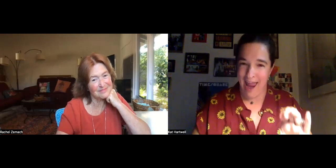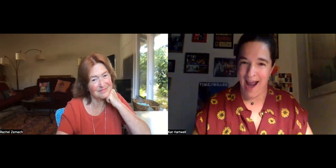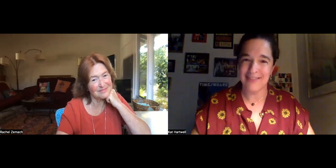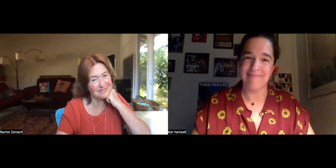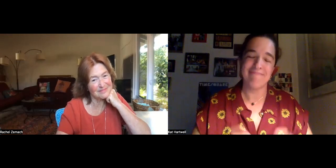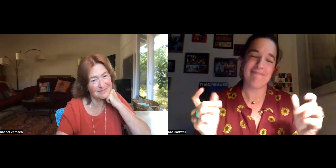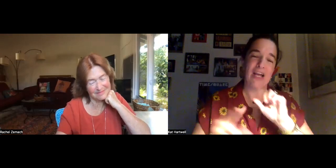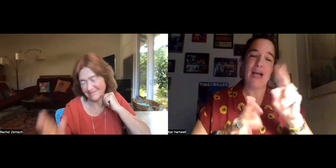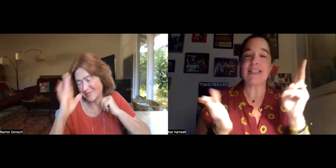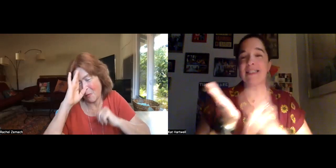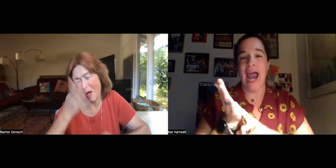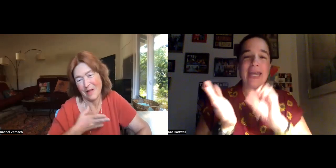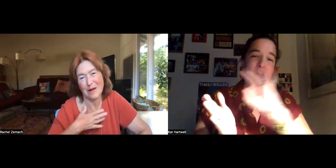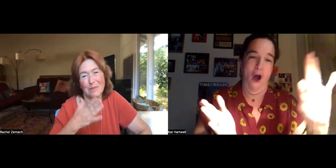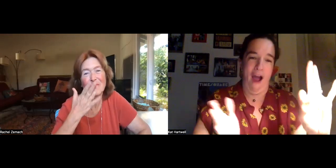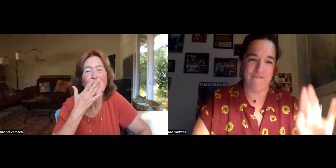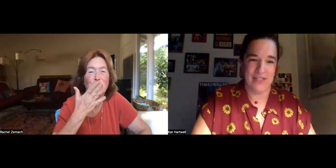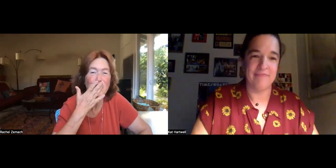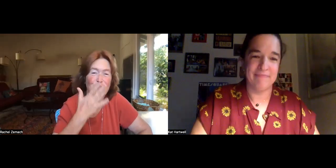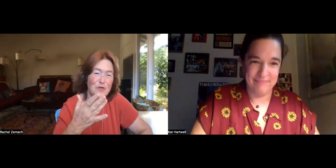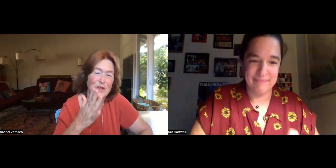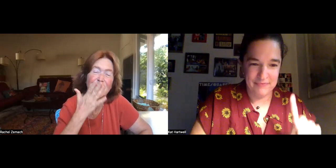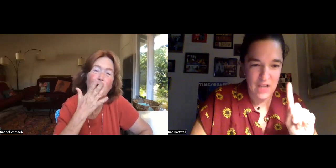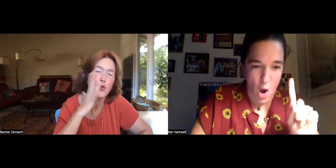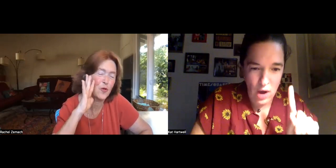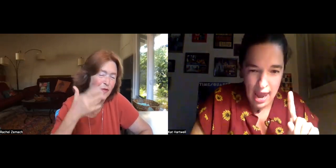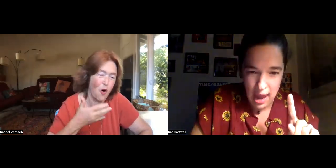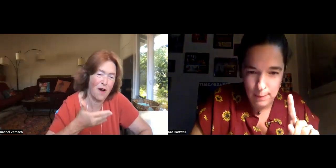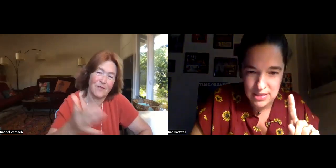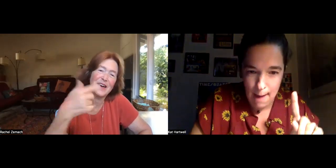podcast. Signing off. Okay, I'm done.